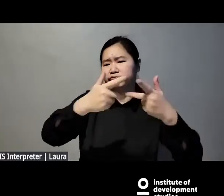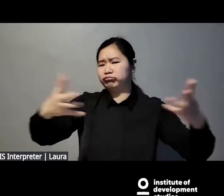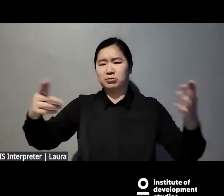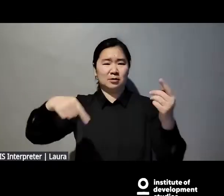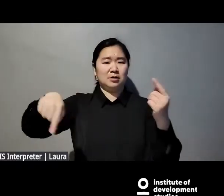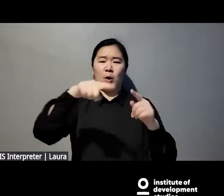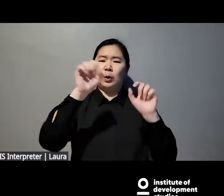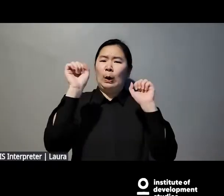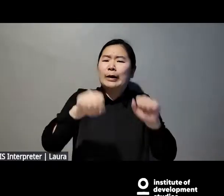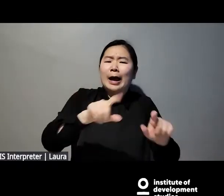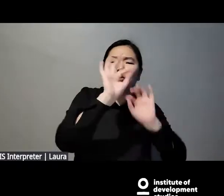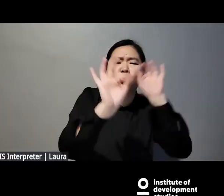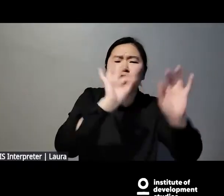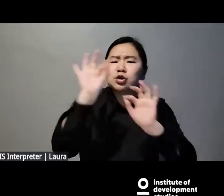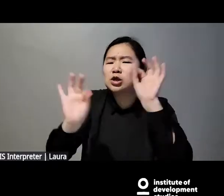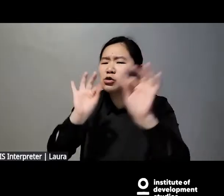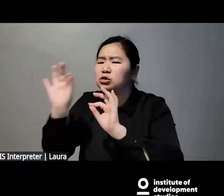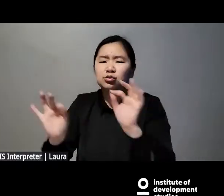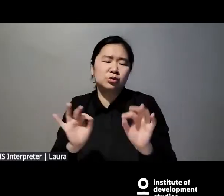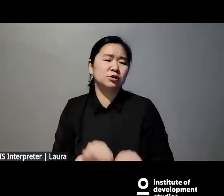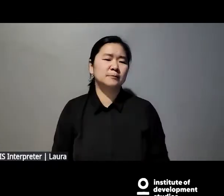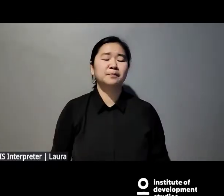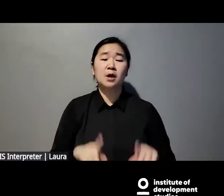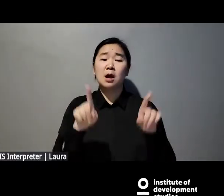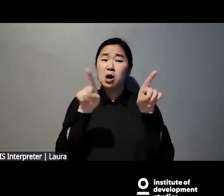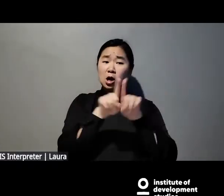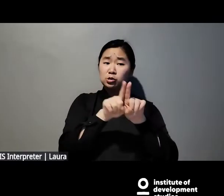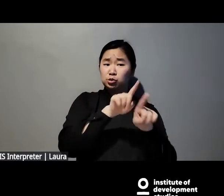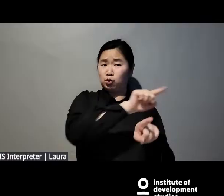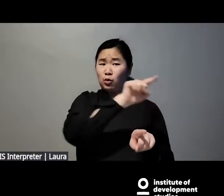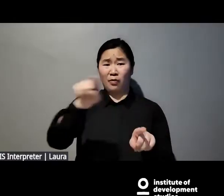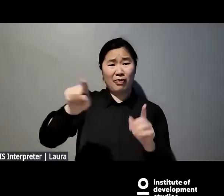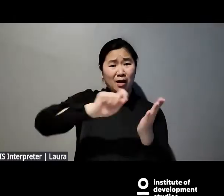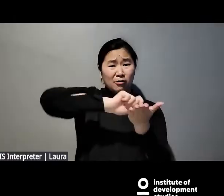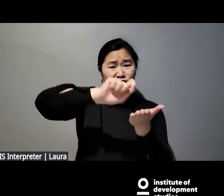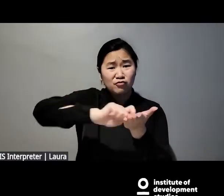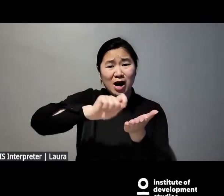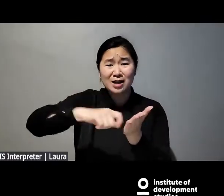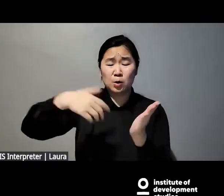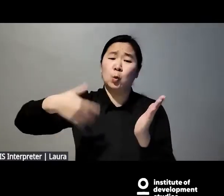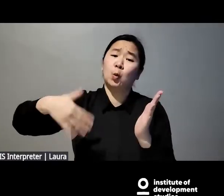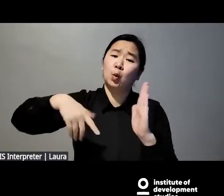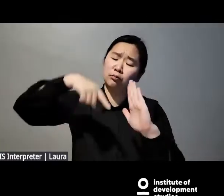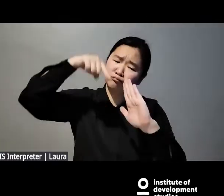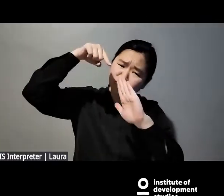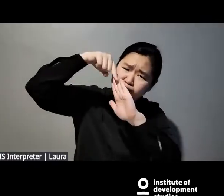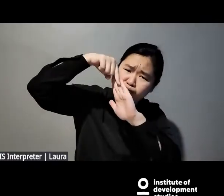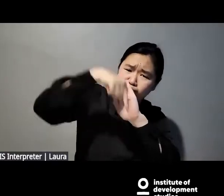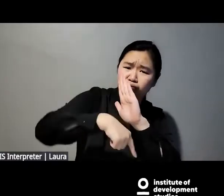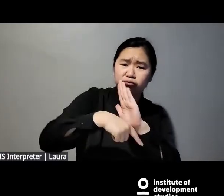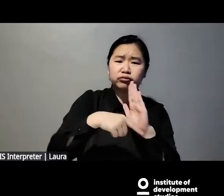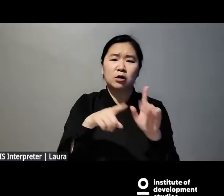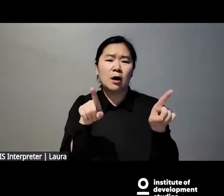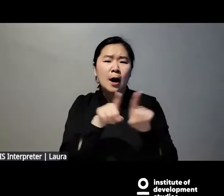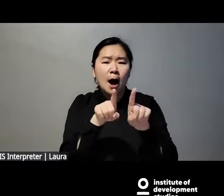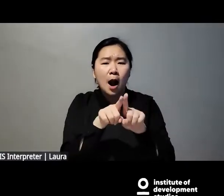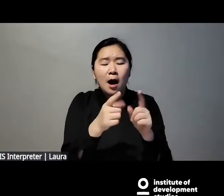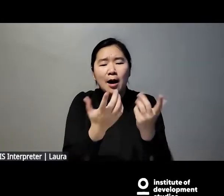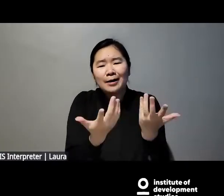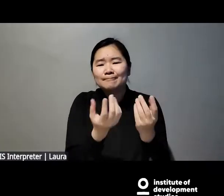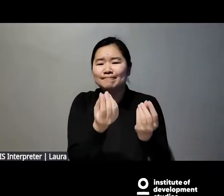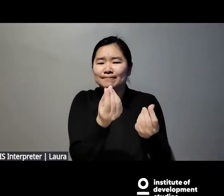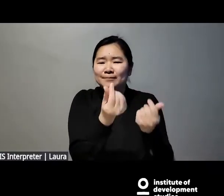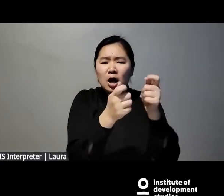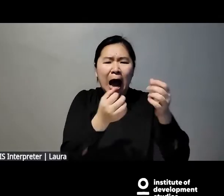on inclusive health. As we know, health is a very important development theme, again, across countries and contexts. Many health systems are still